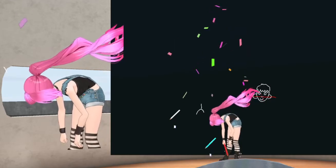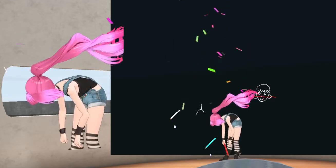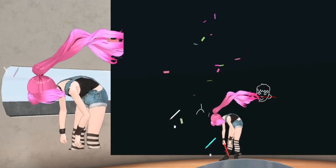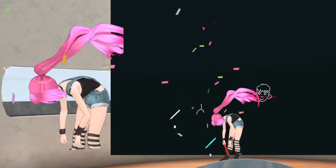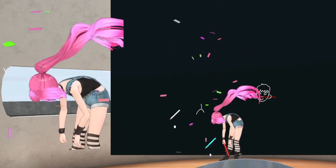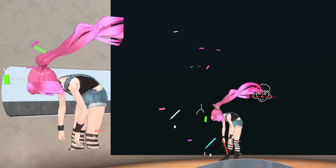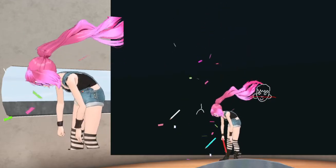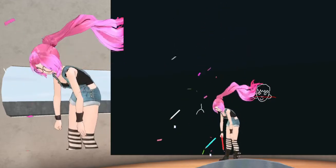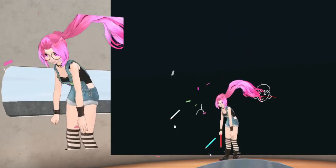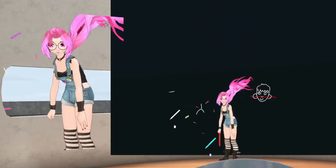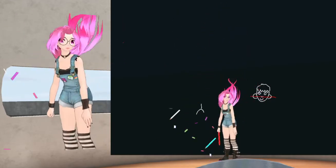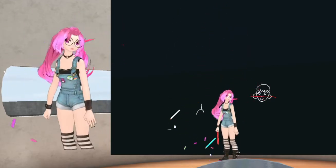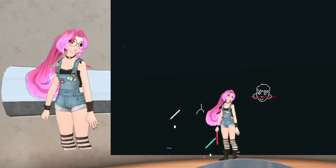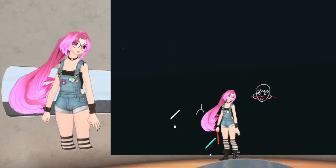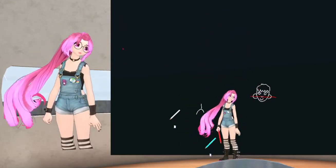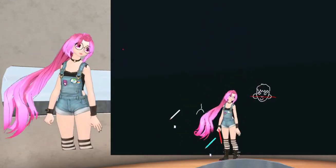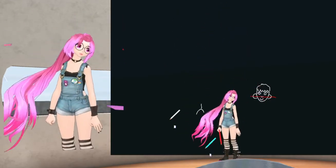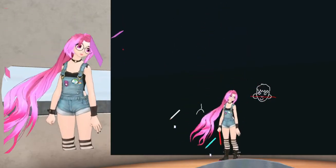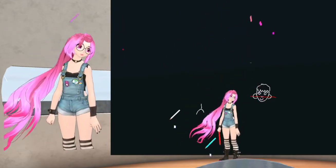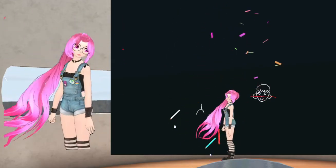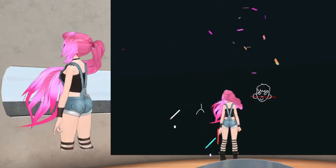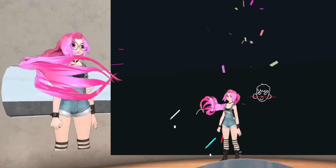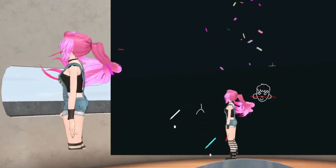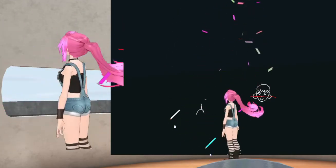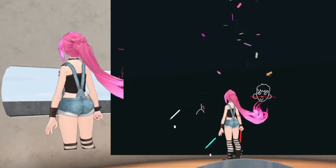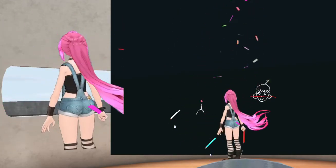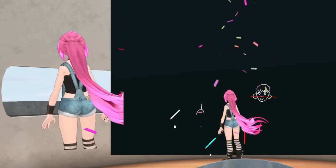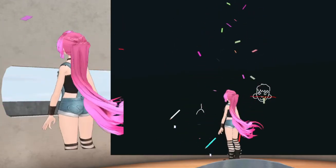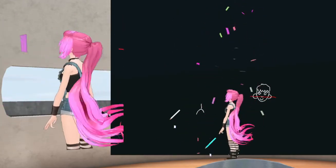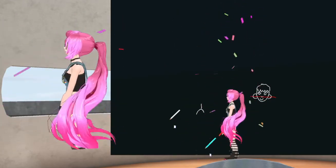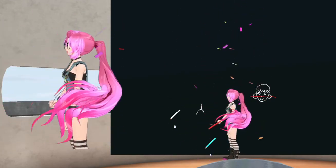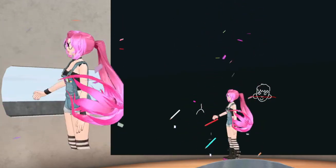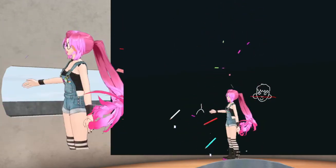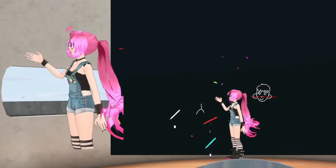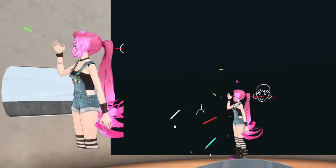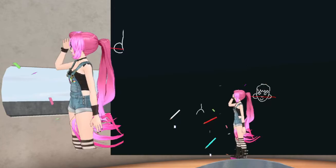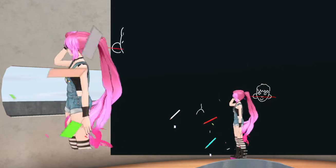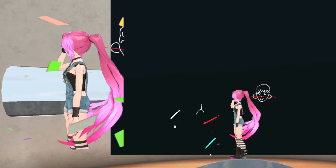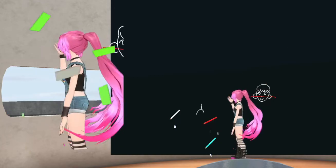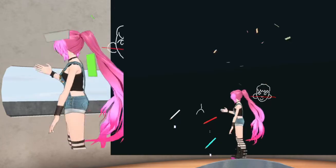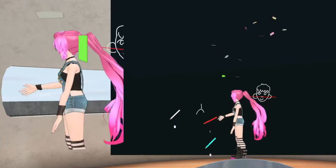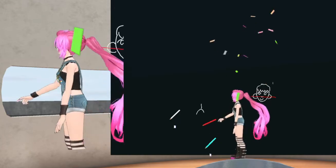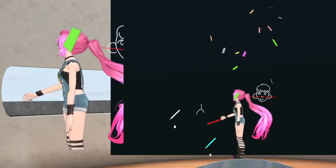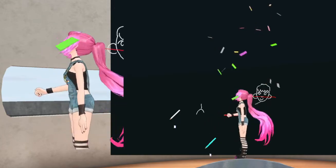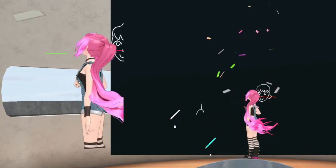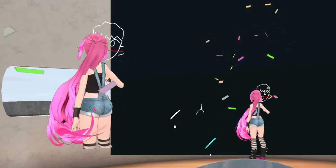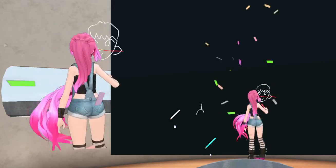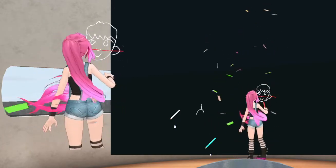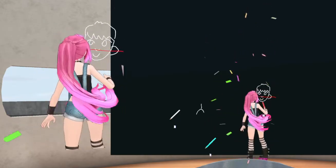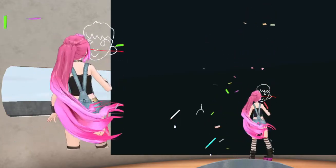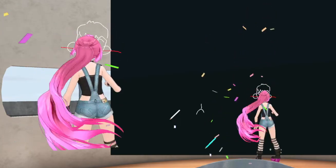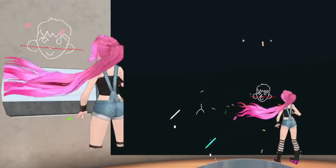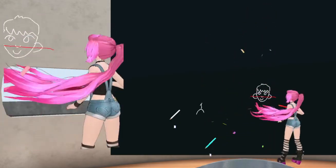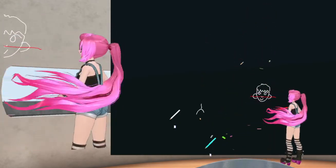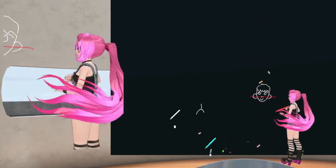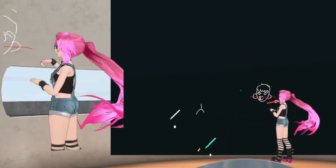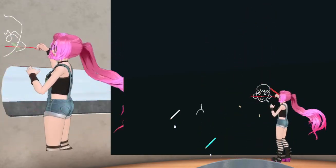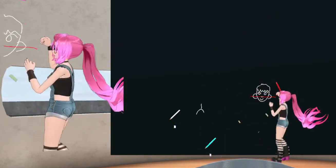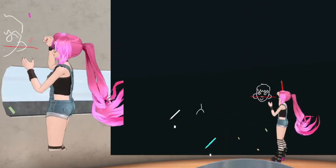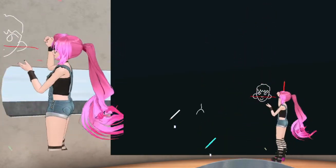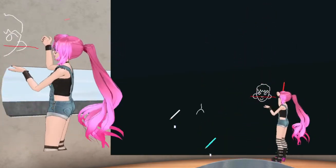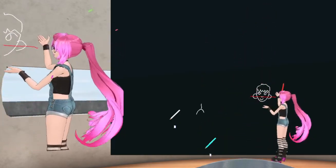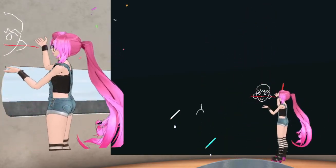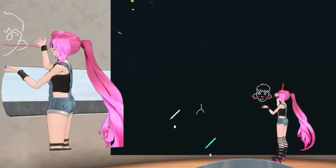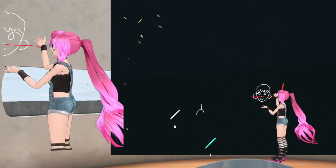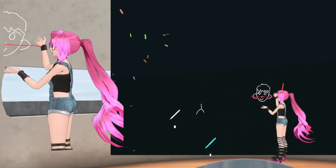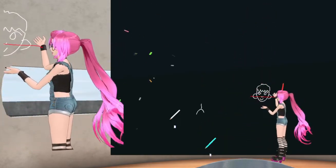Speaking of which, I had to help 3 people Internet fix their Jenny. freaking VR. Jeez. Freaking VR chat. Okay, that was funny. Okay, back to what